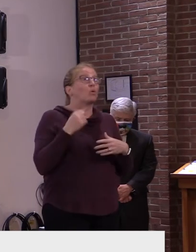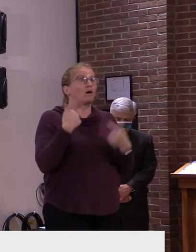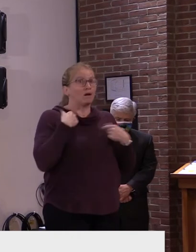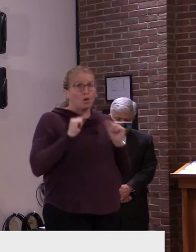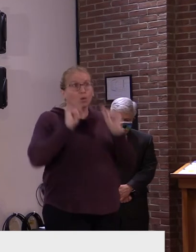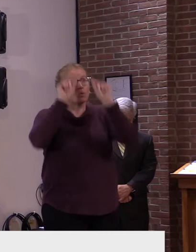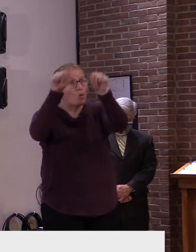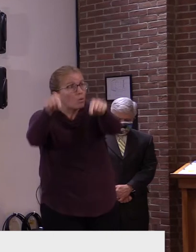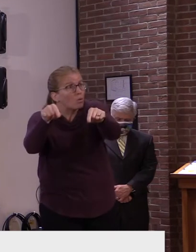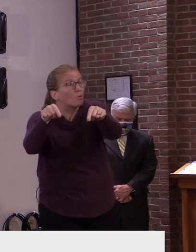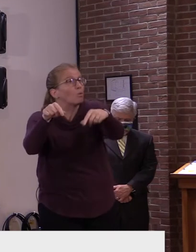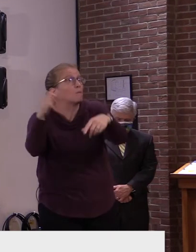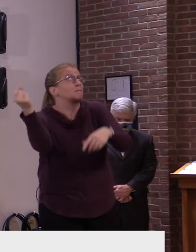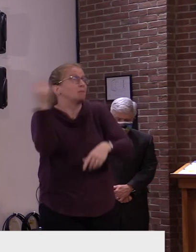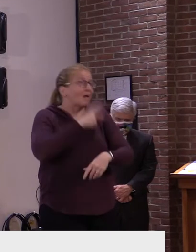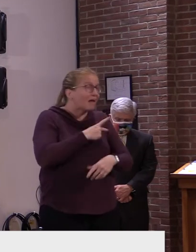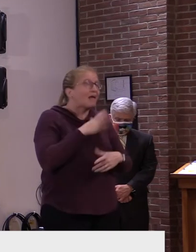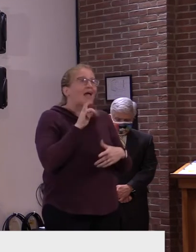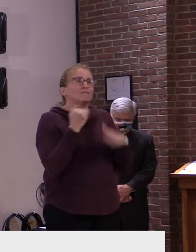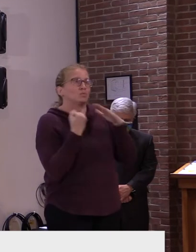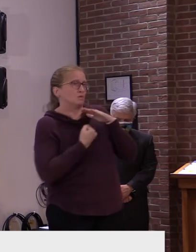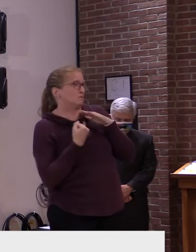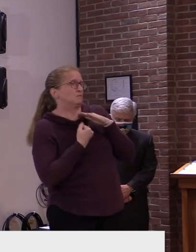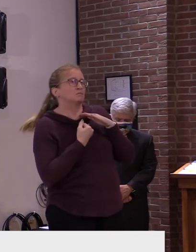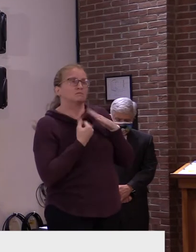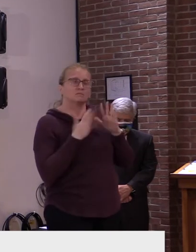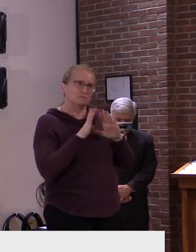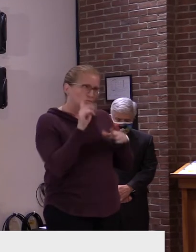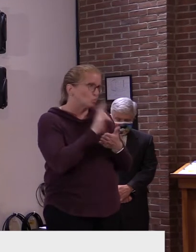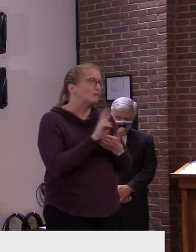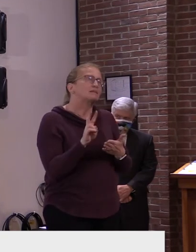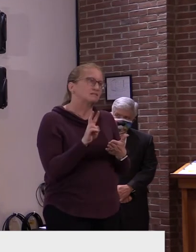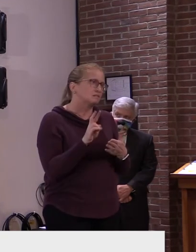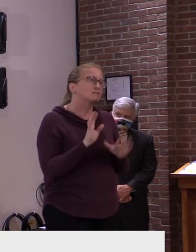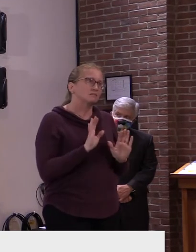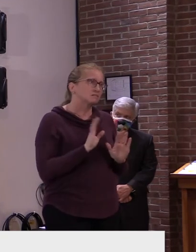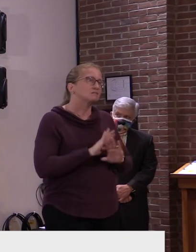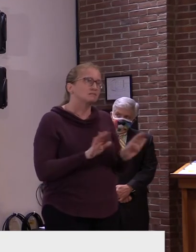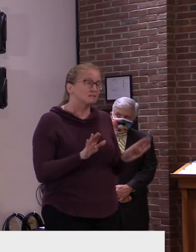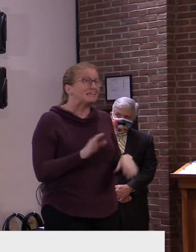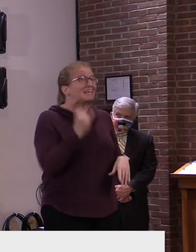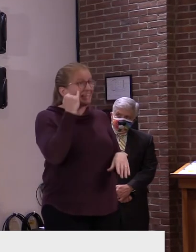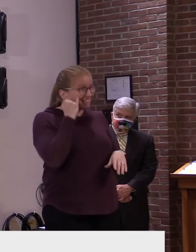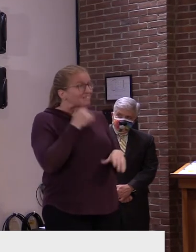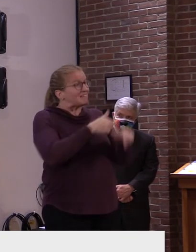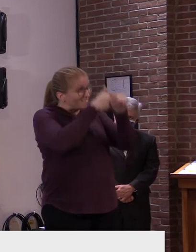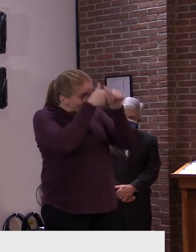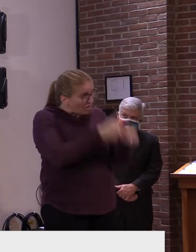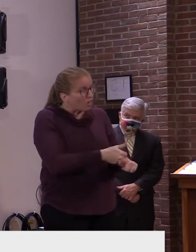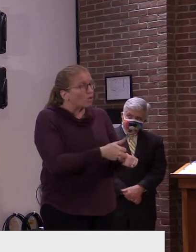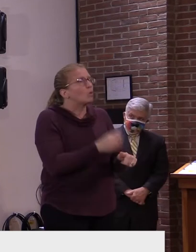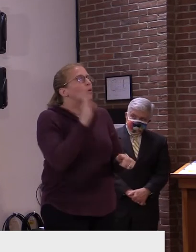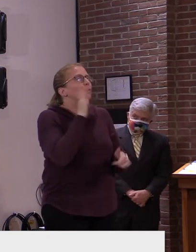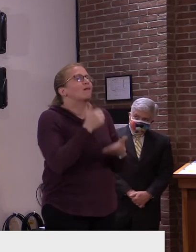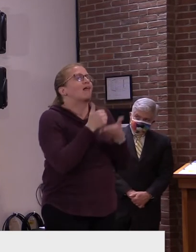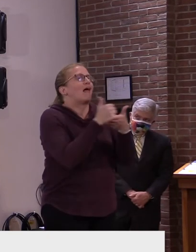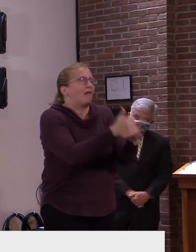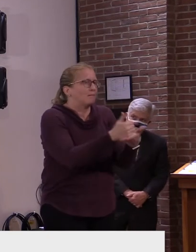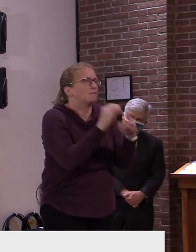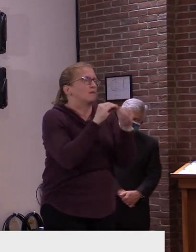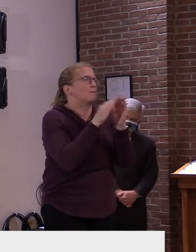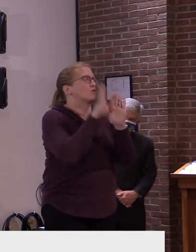vermonter who has chosen to leave and come back to the state that will really get us on top of this situation